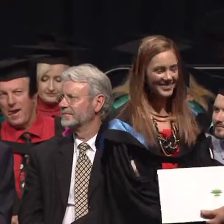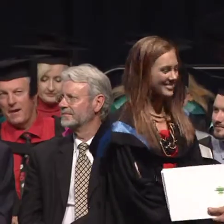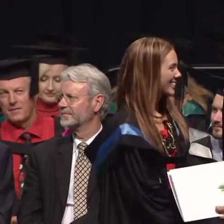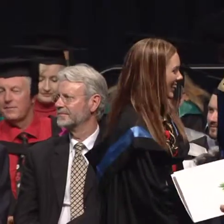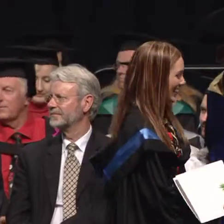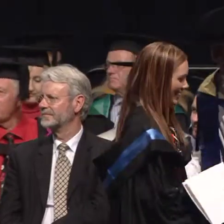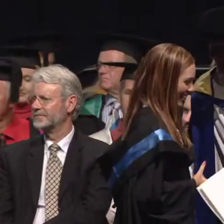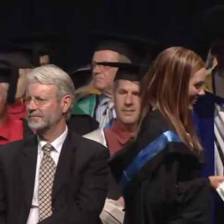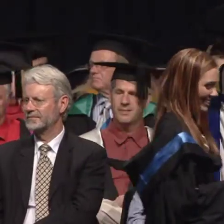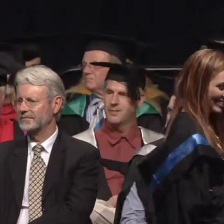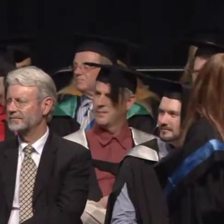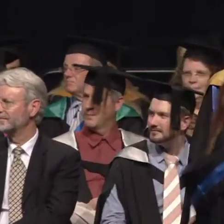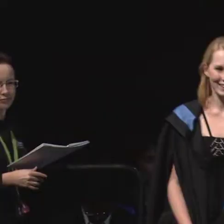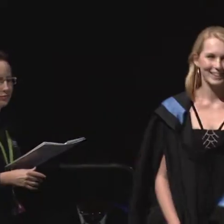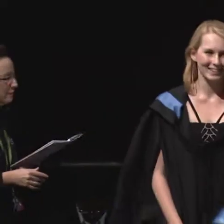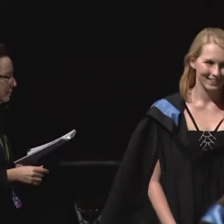Kelsey Lee Stay.